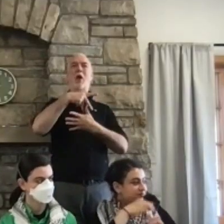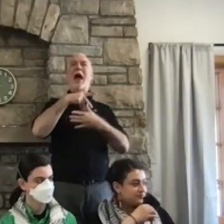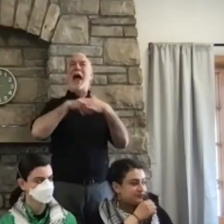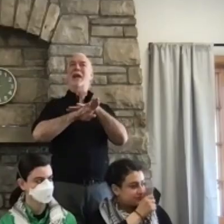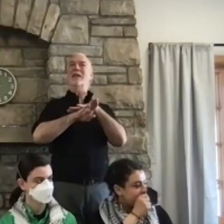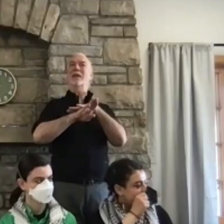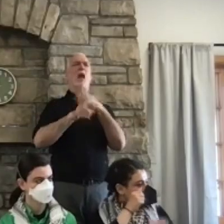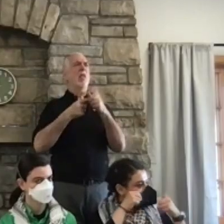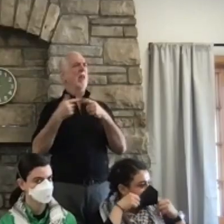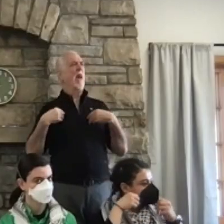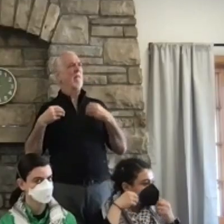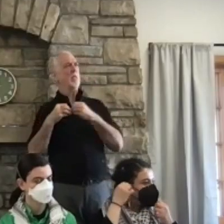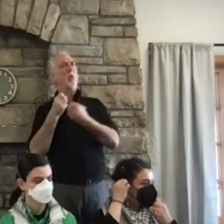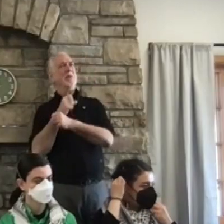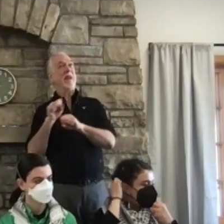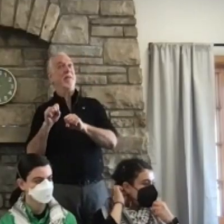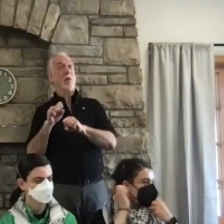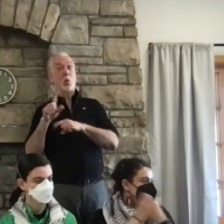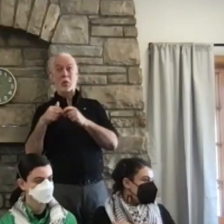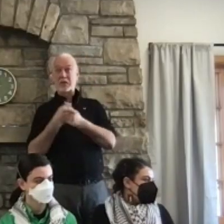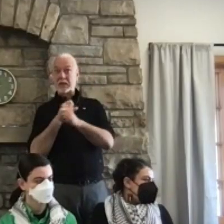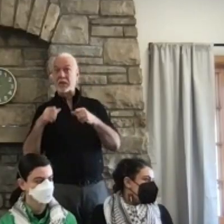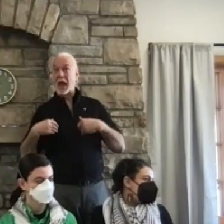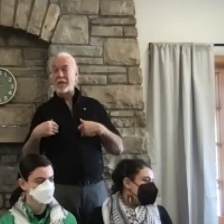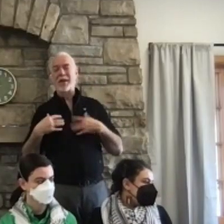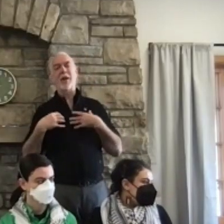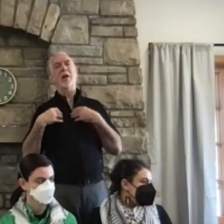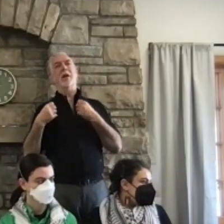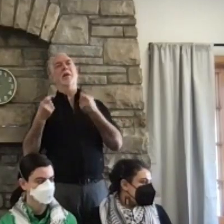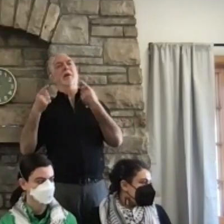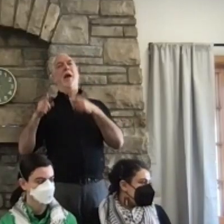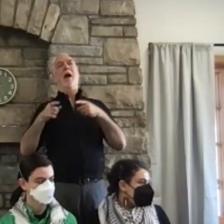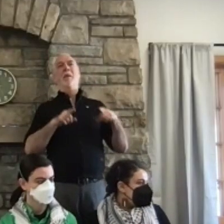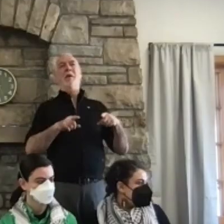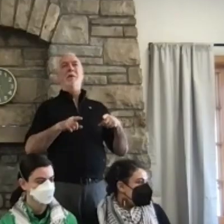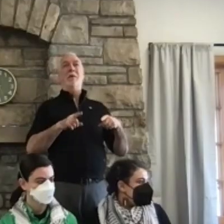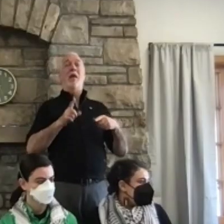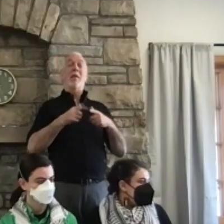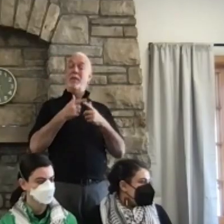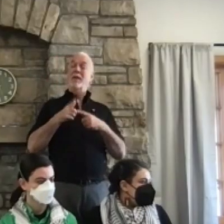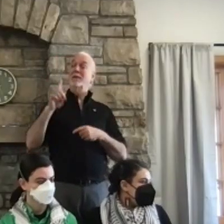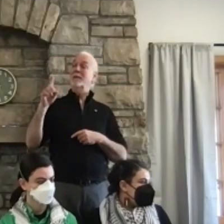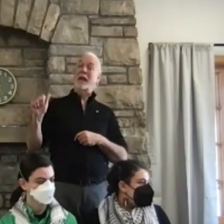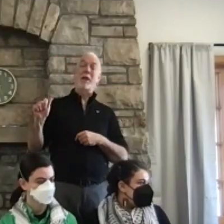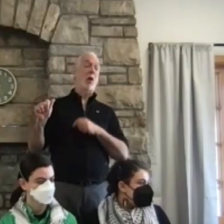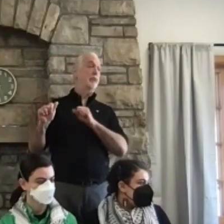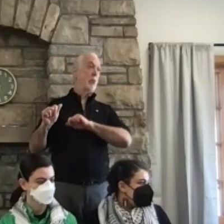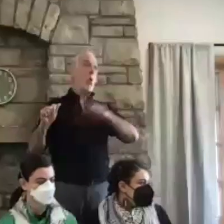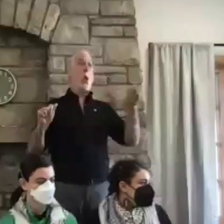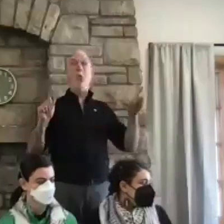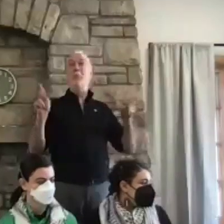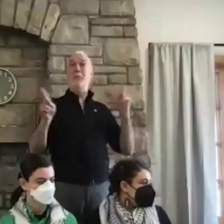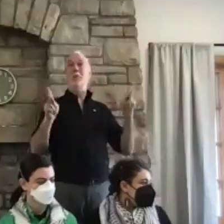safety exists, healing becomes possible. And when healing happens, disabled people and all of us can envision and create